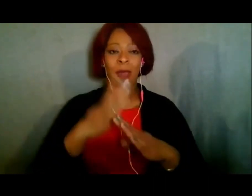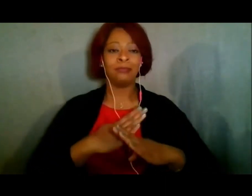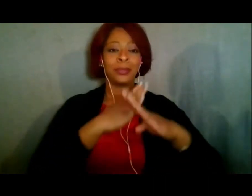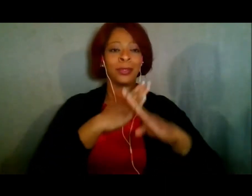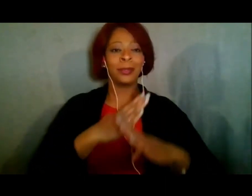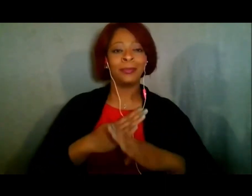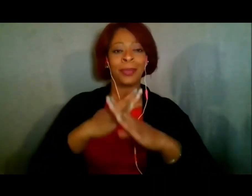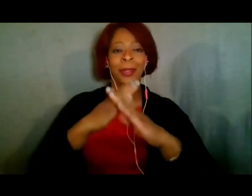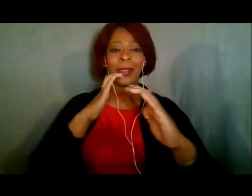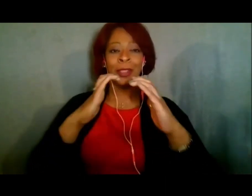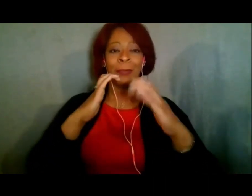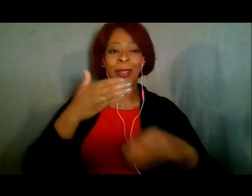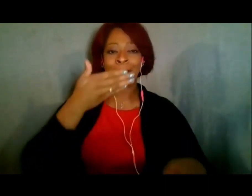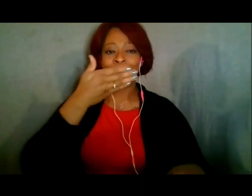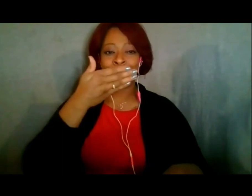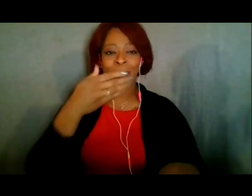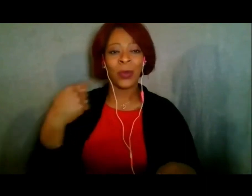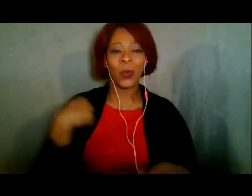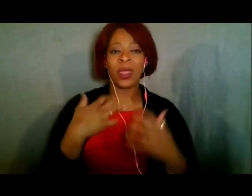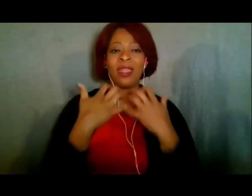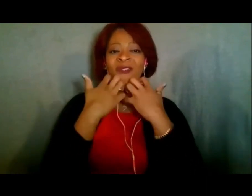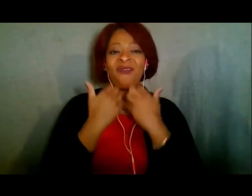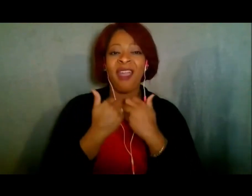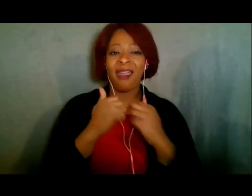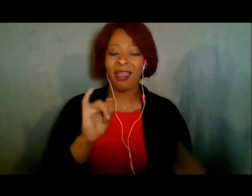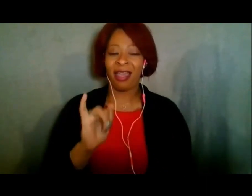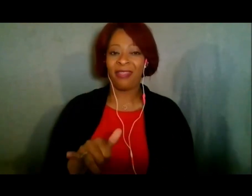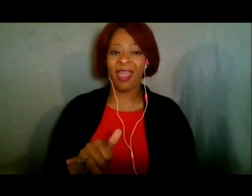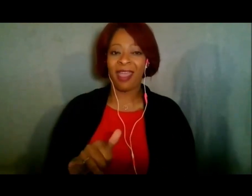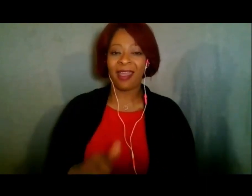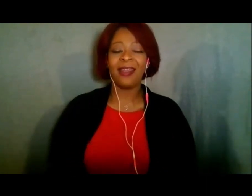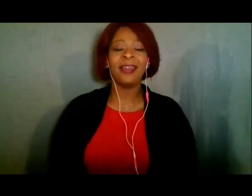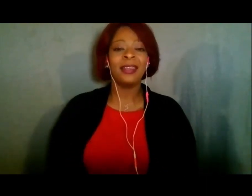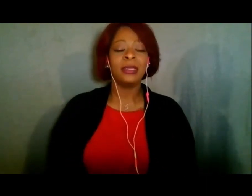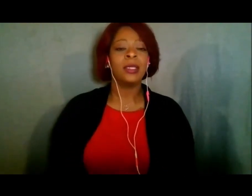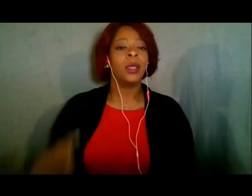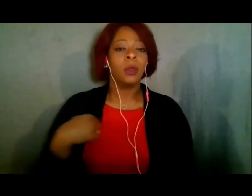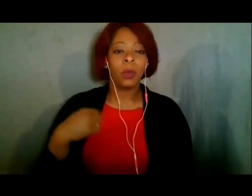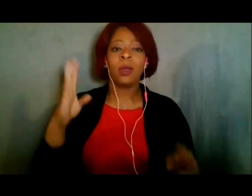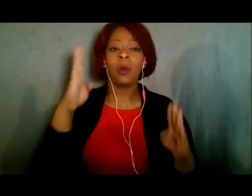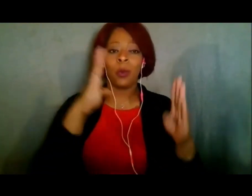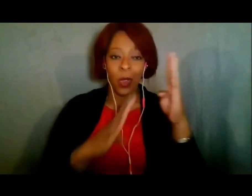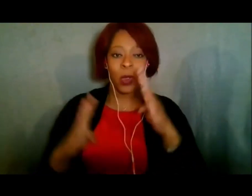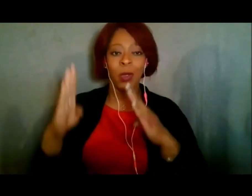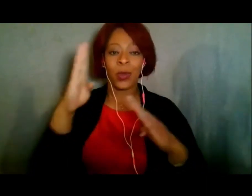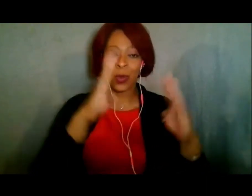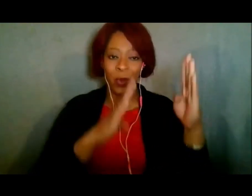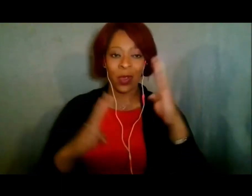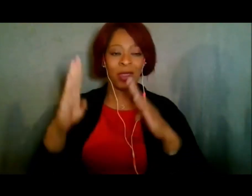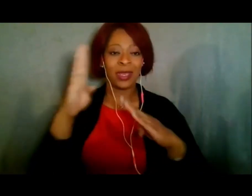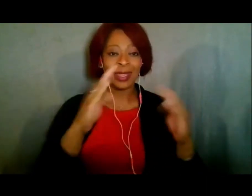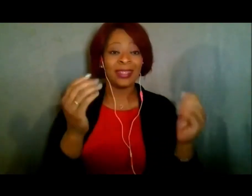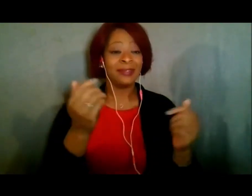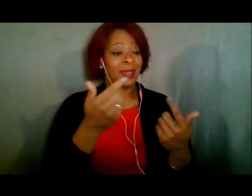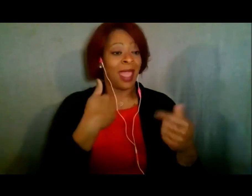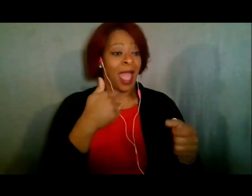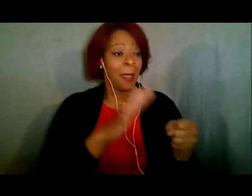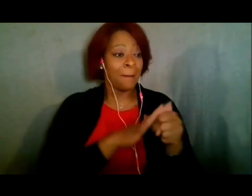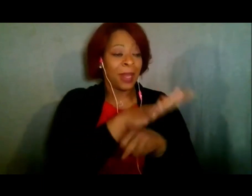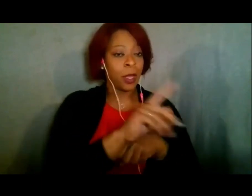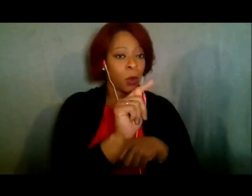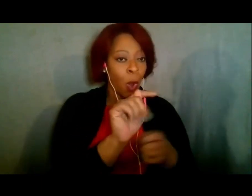of the communication that we value. We have worried many times about from everything from having enough toilet